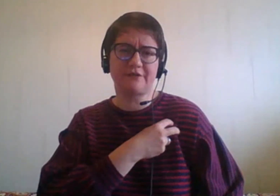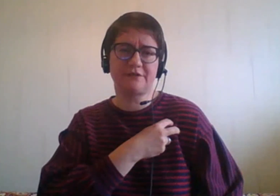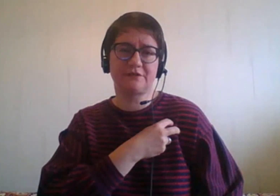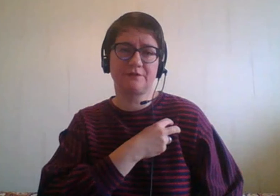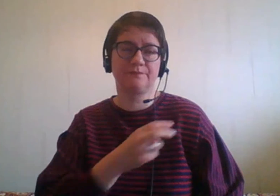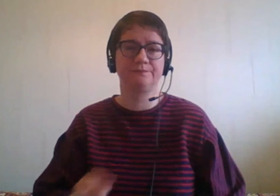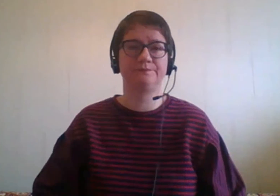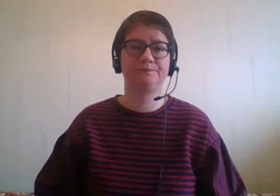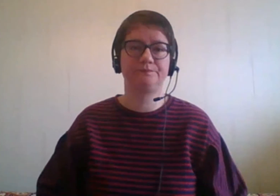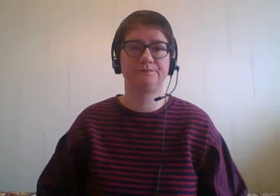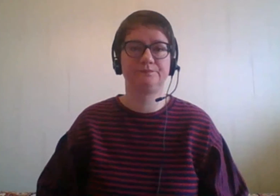nervous,